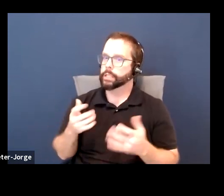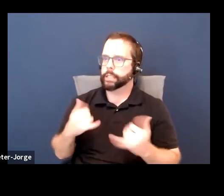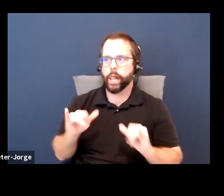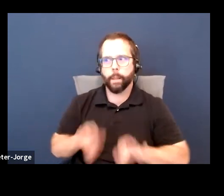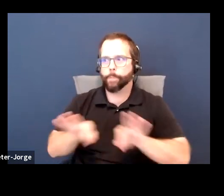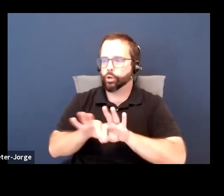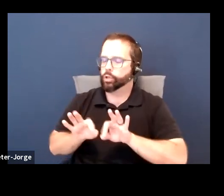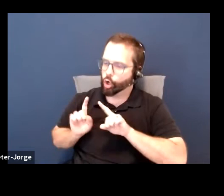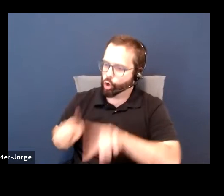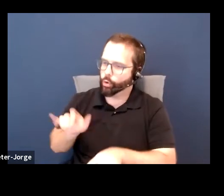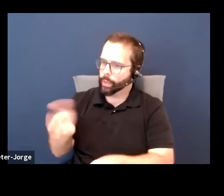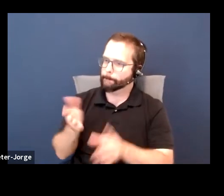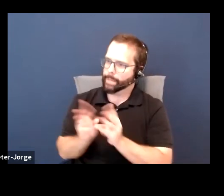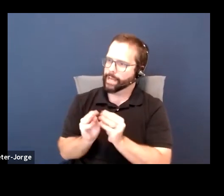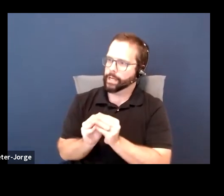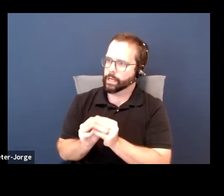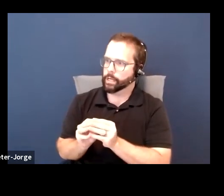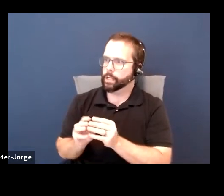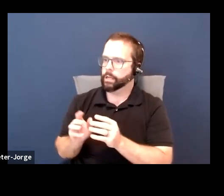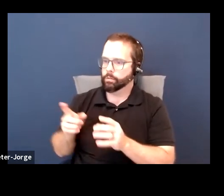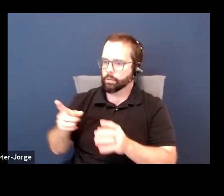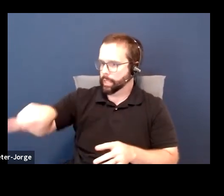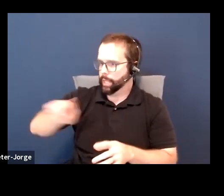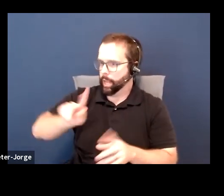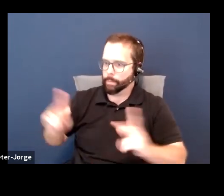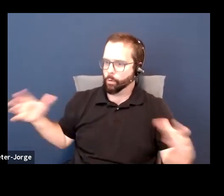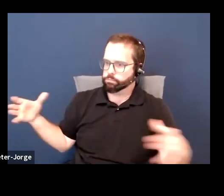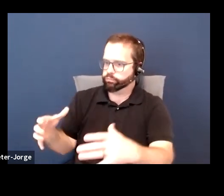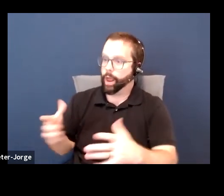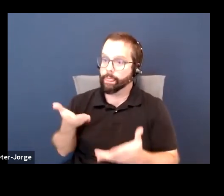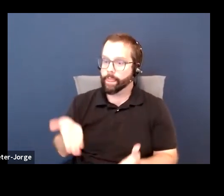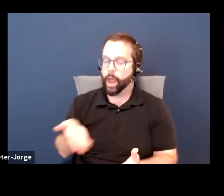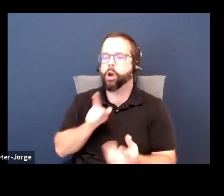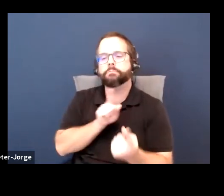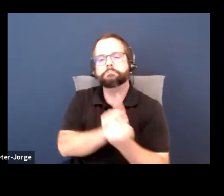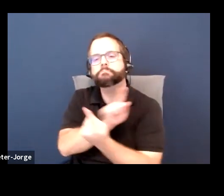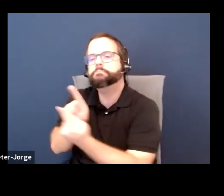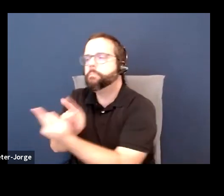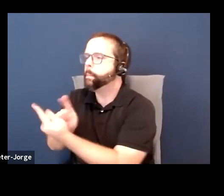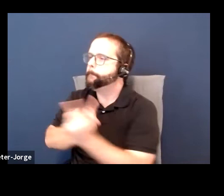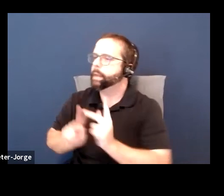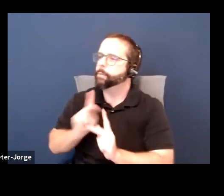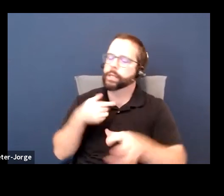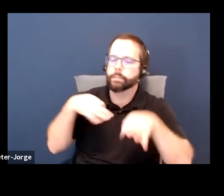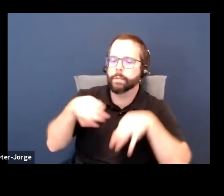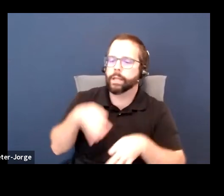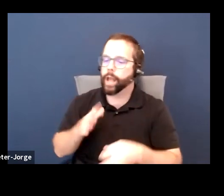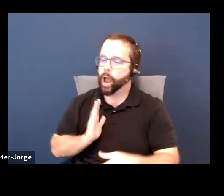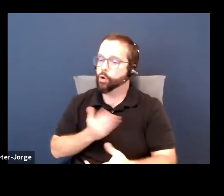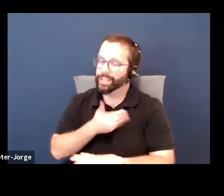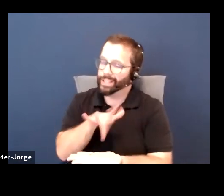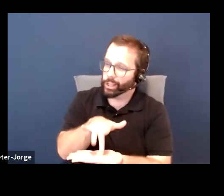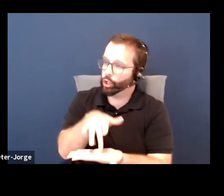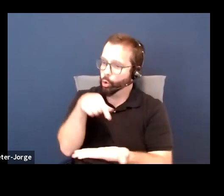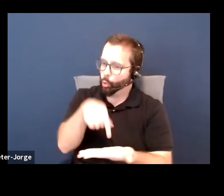and have conversations with people about what your center does, how it functions, what you can, what benefit